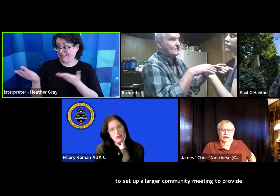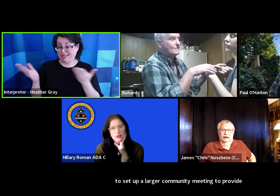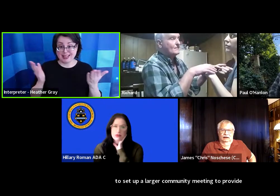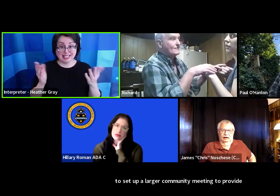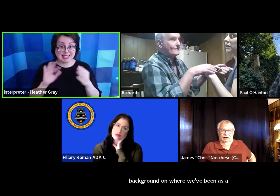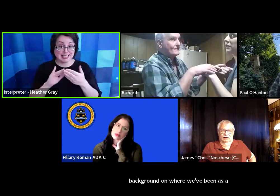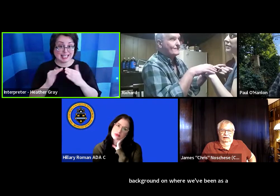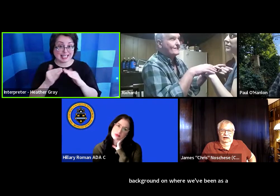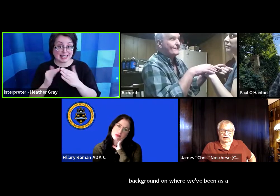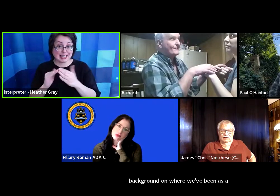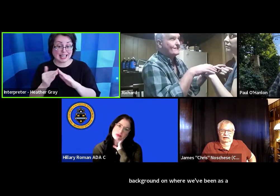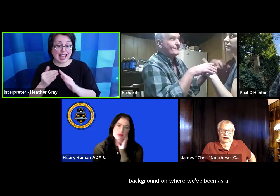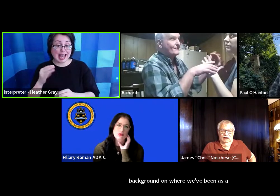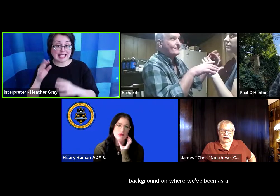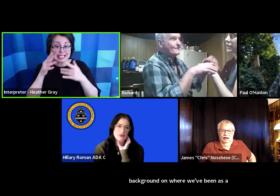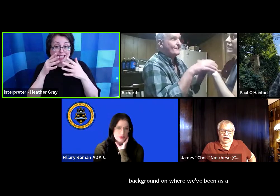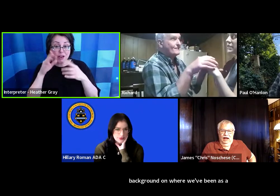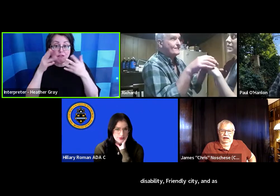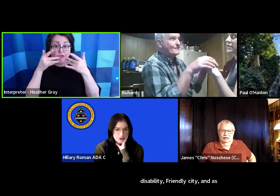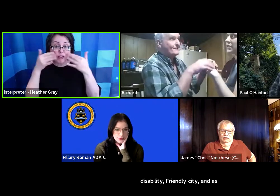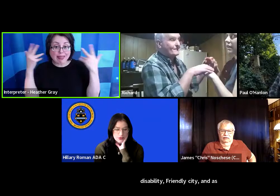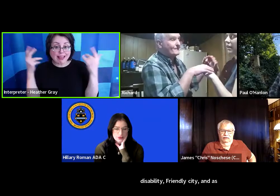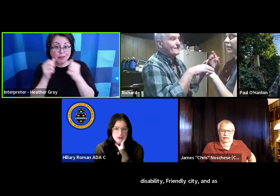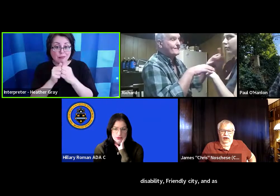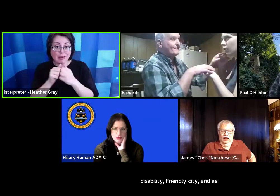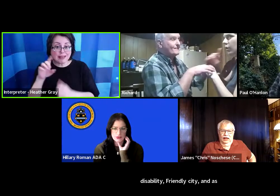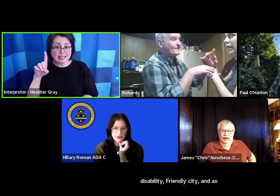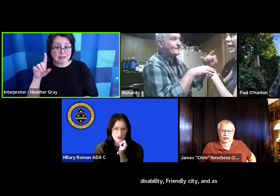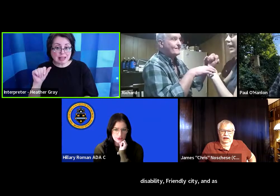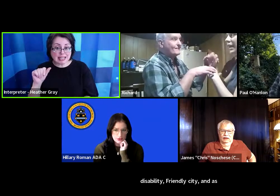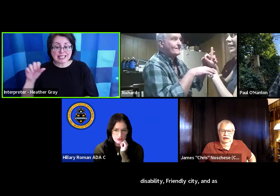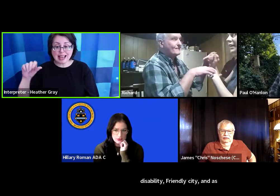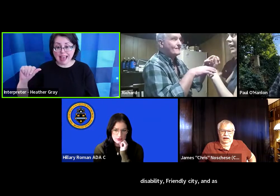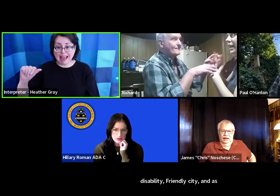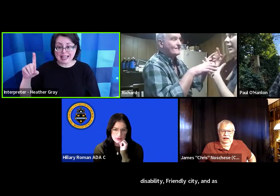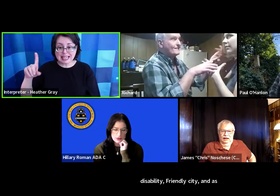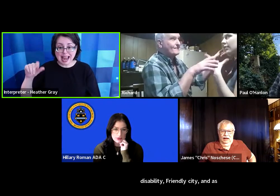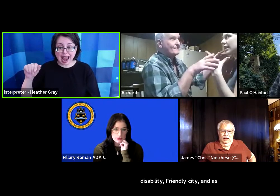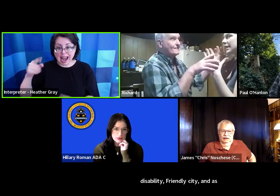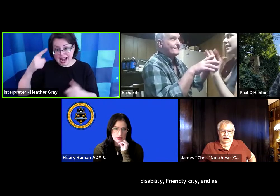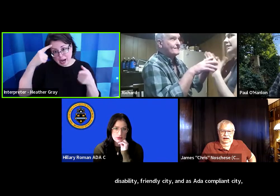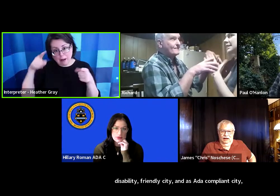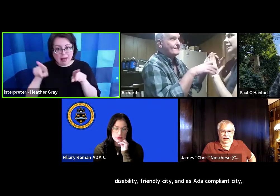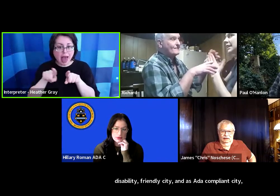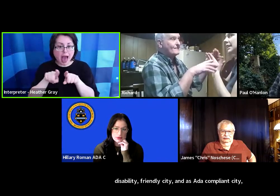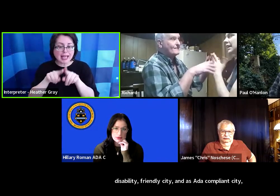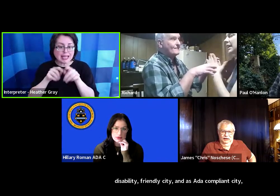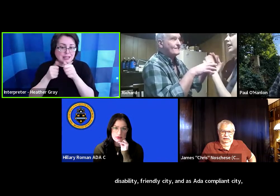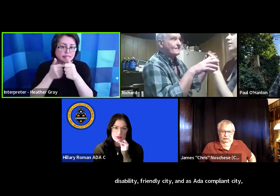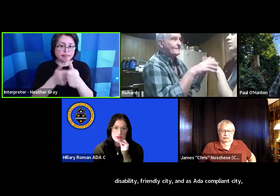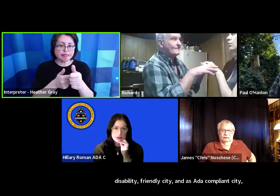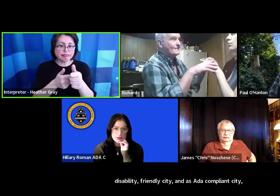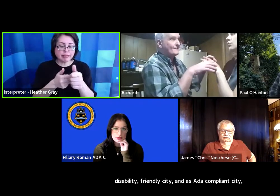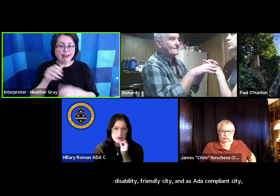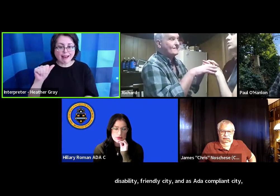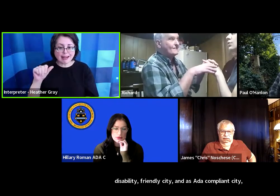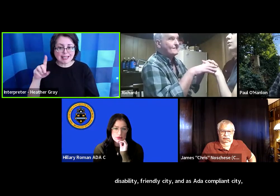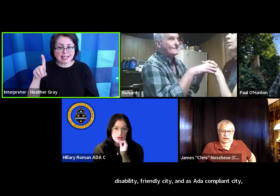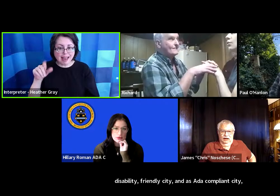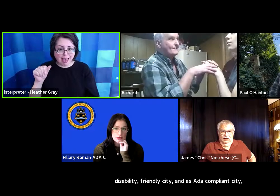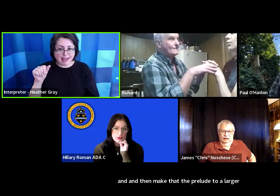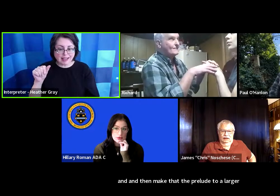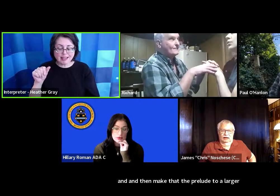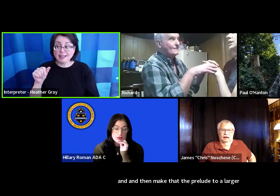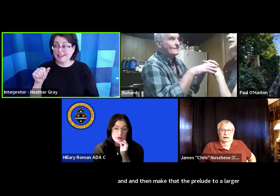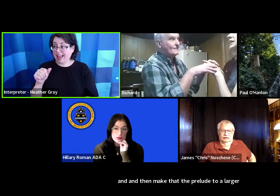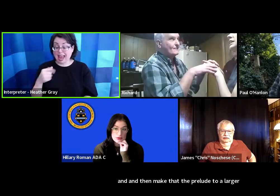a ADA compliant city, and then make that the prelude to a larger